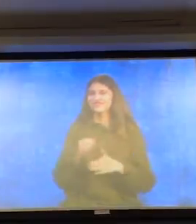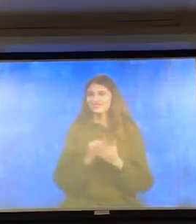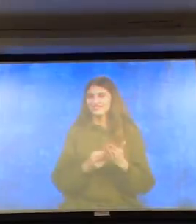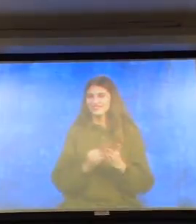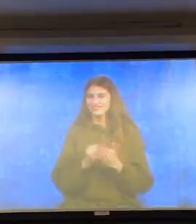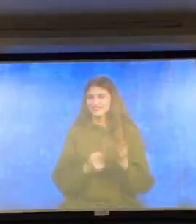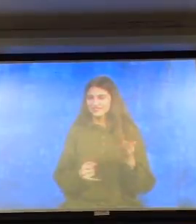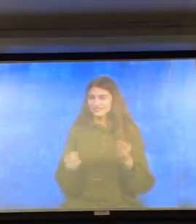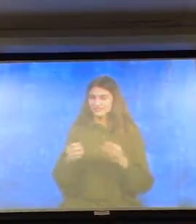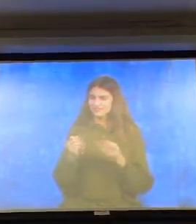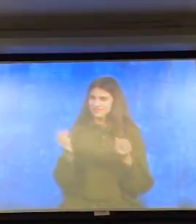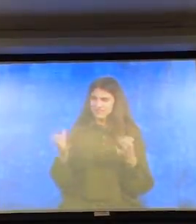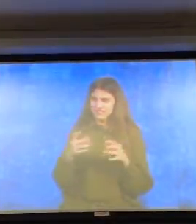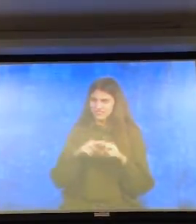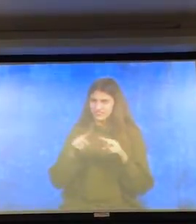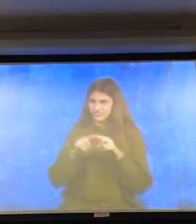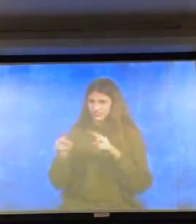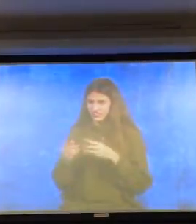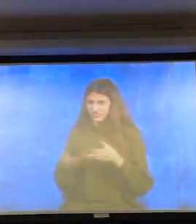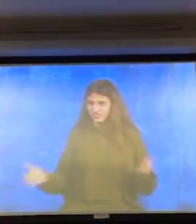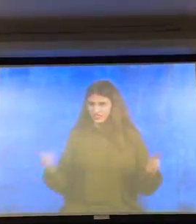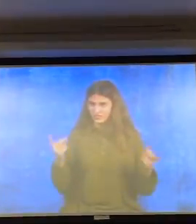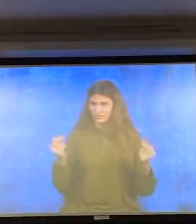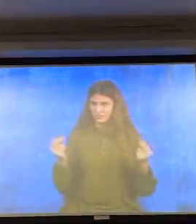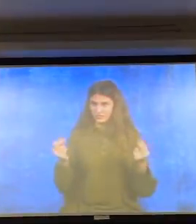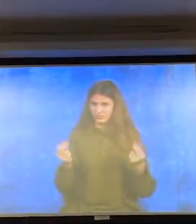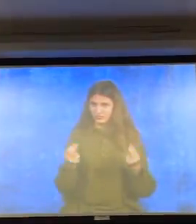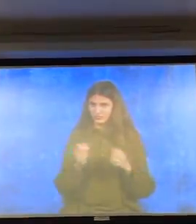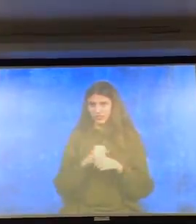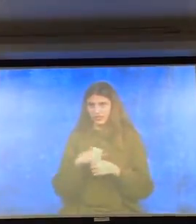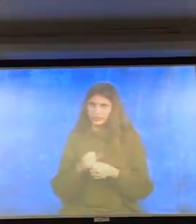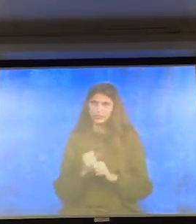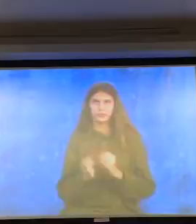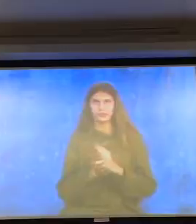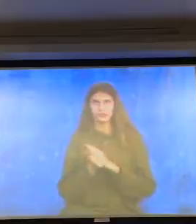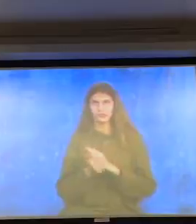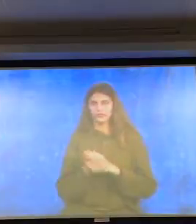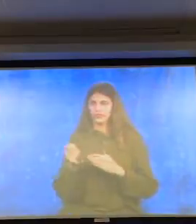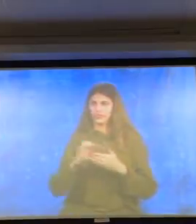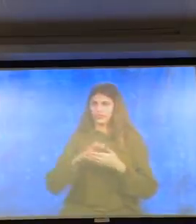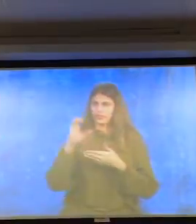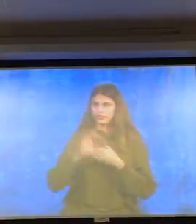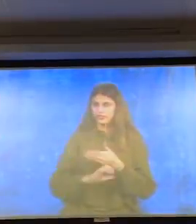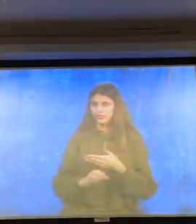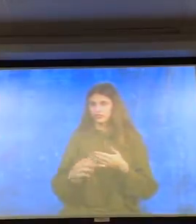I just love doing graphic arts. There are so many different things I can do and make.